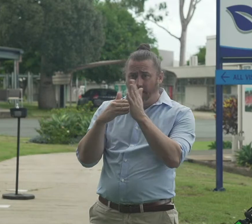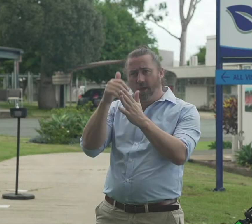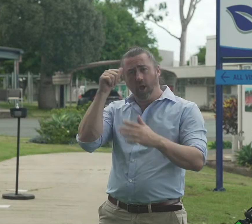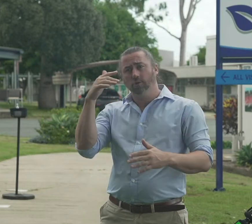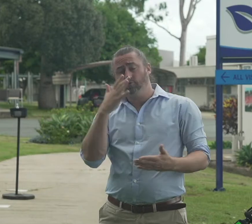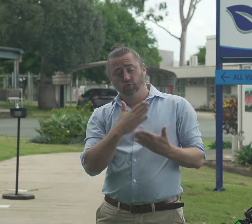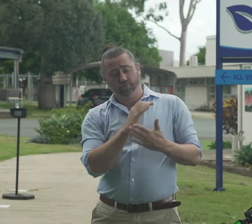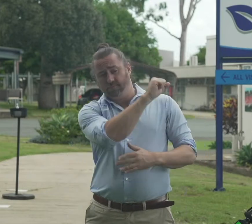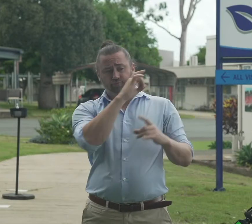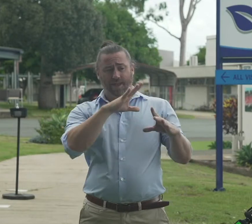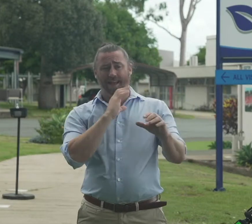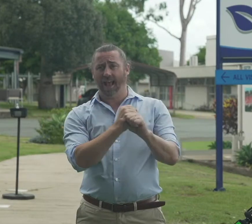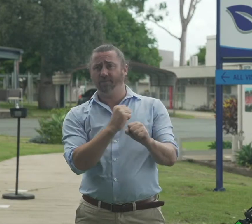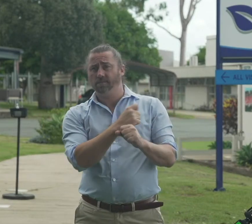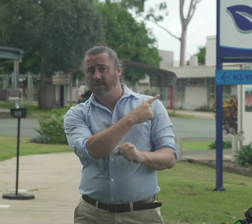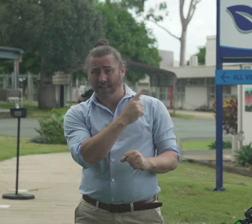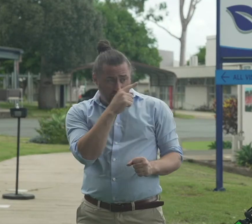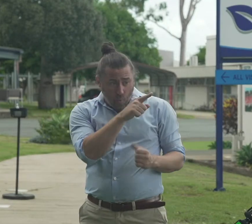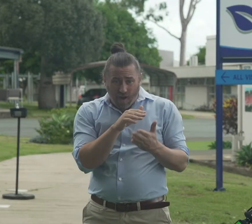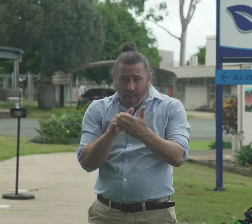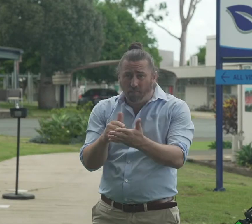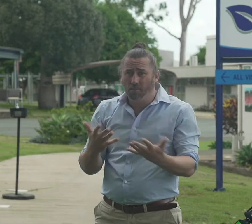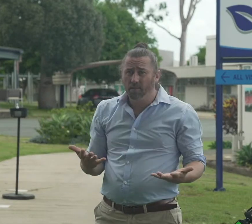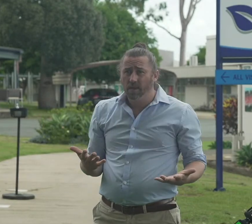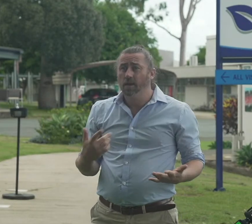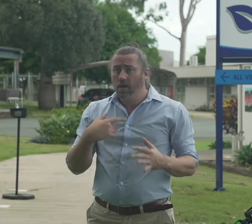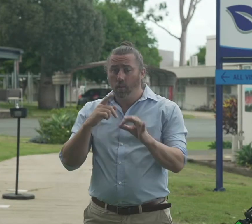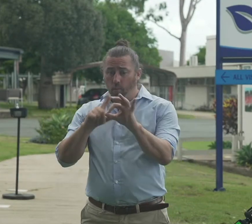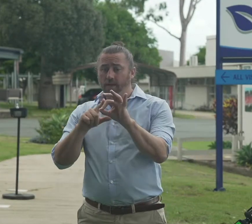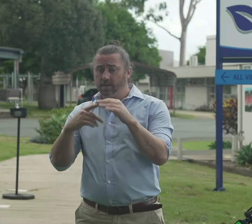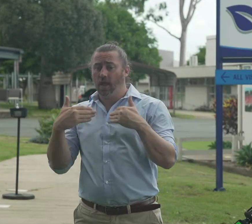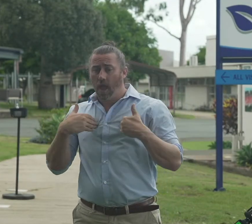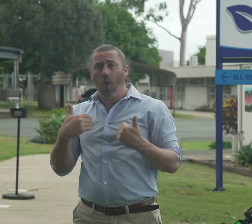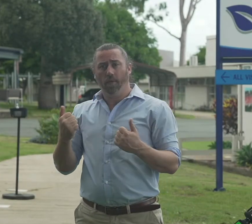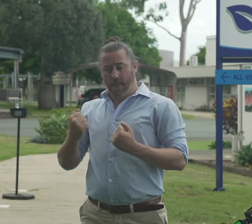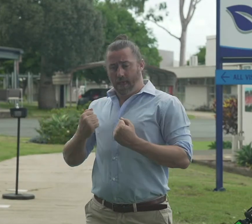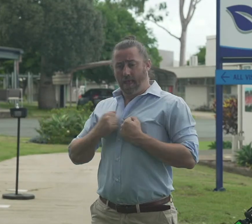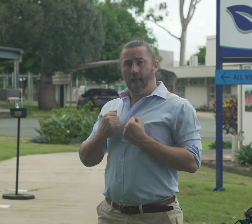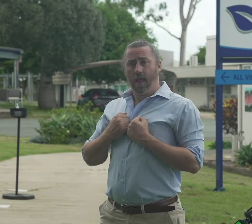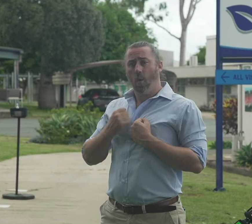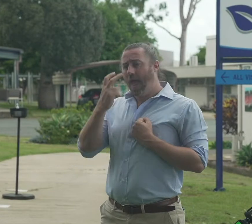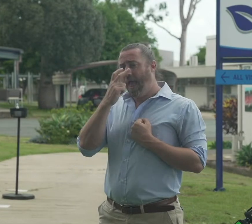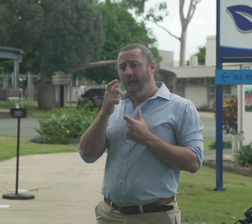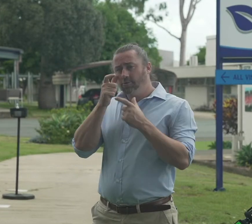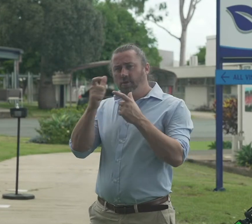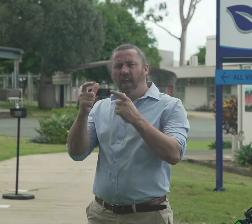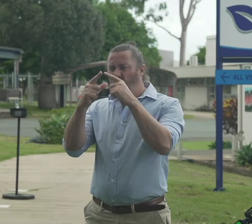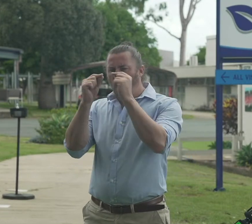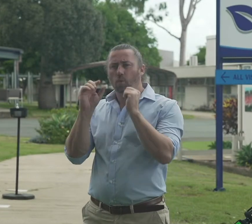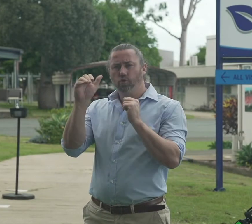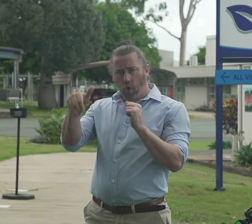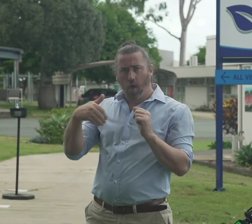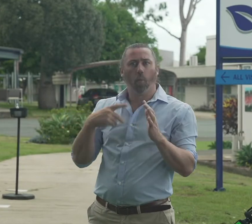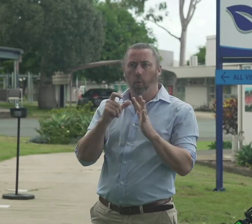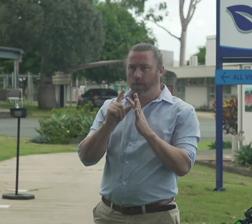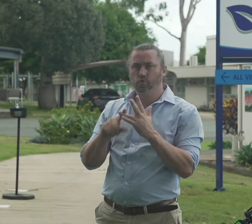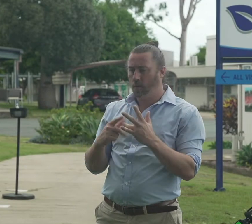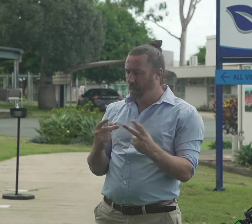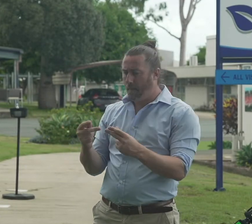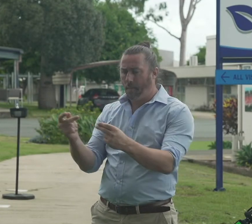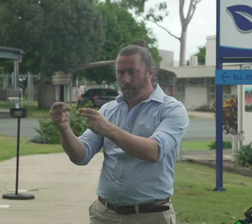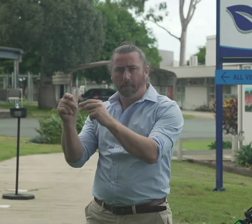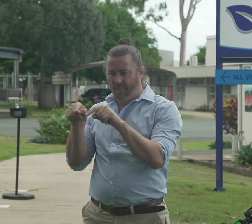numbers. Well, it is concerning. I mean, there are Queensland Health aged care facilities, and we have active process to get those individuals boosted, but